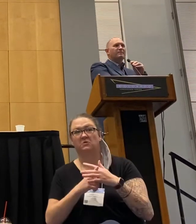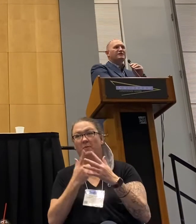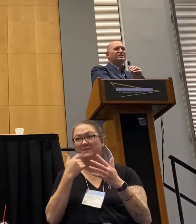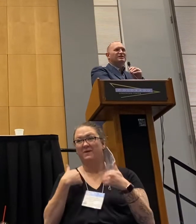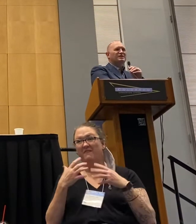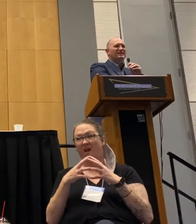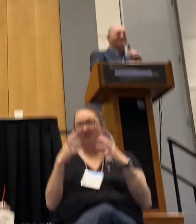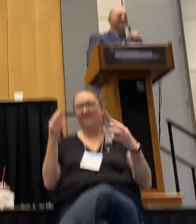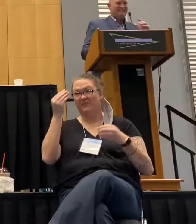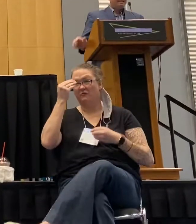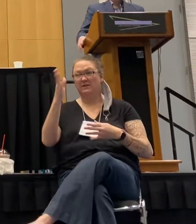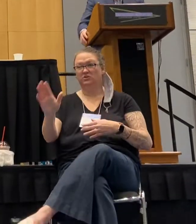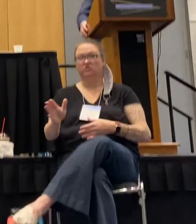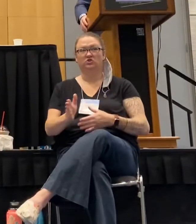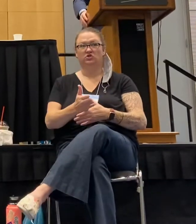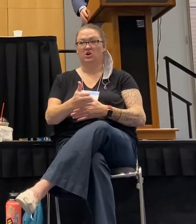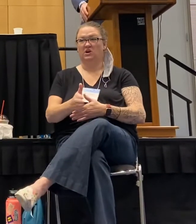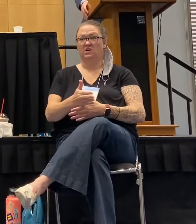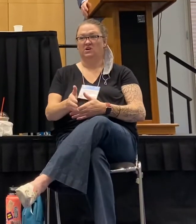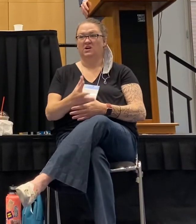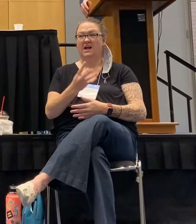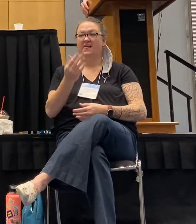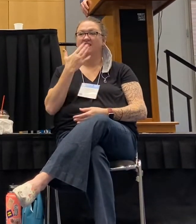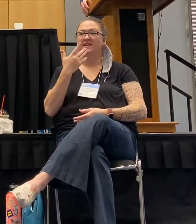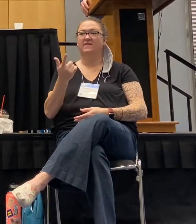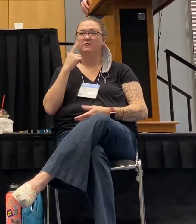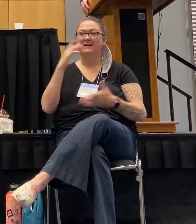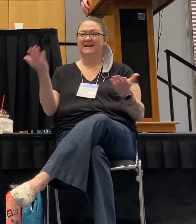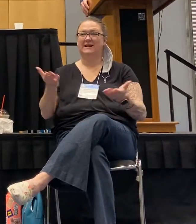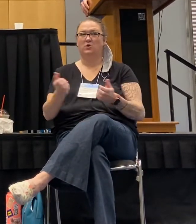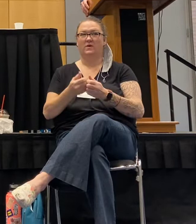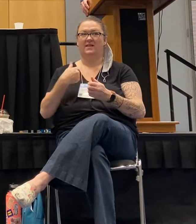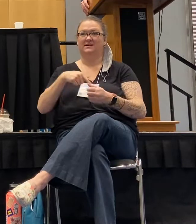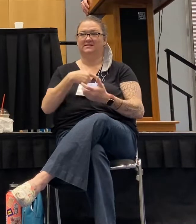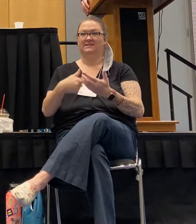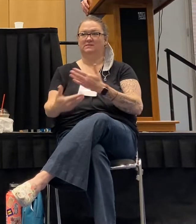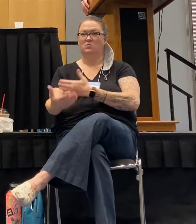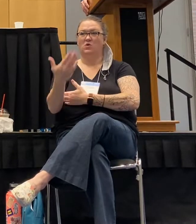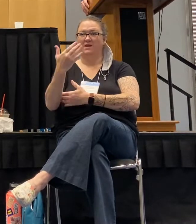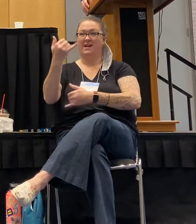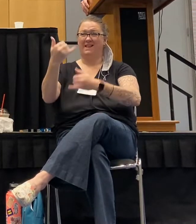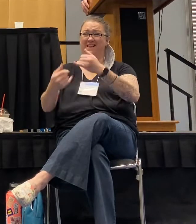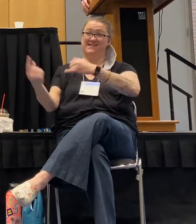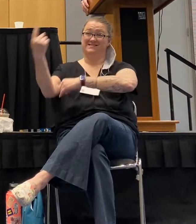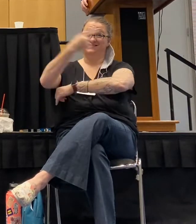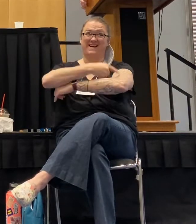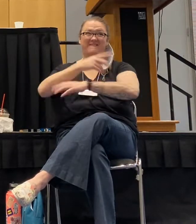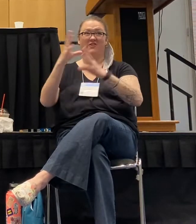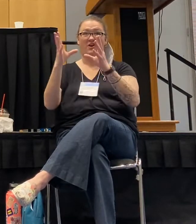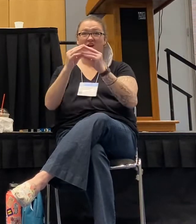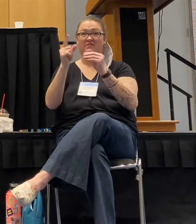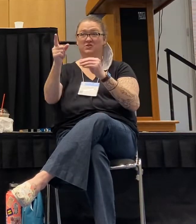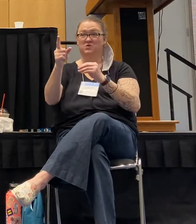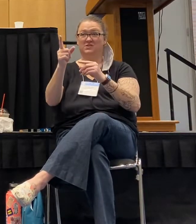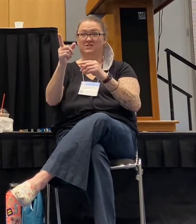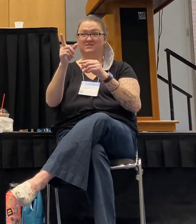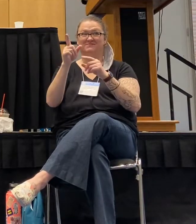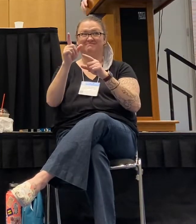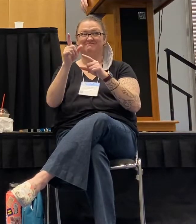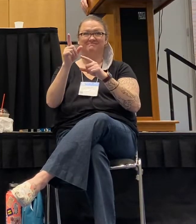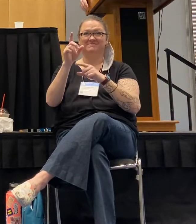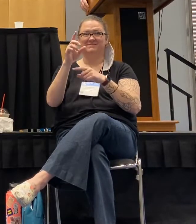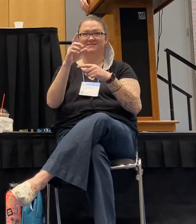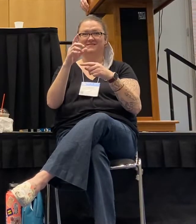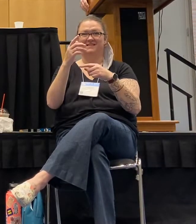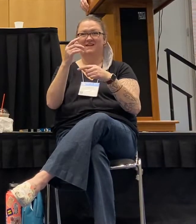lot of information to share, and thank you for being here with us this morning. The last day of the conference, you're the stalwart, wonderful,